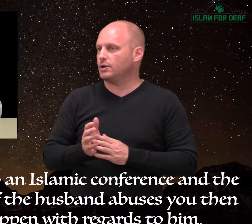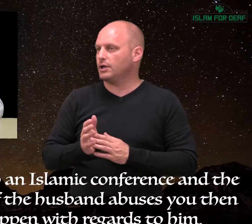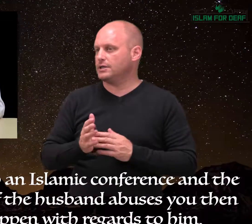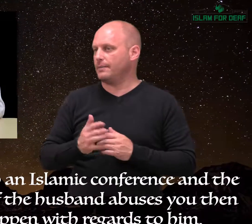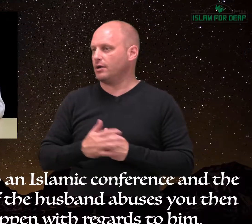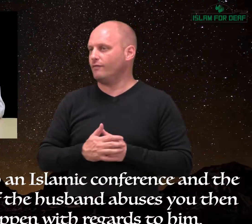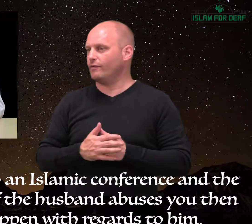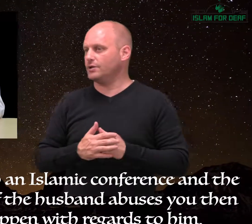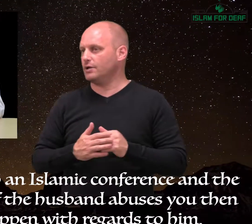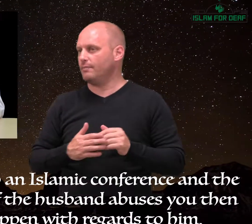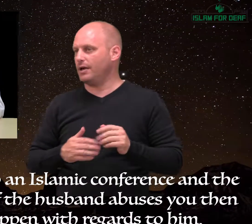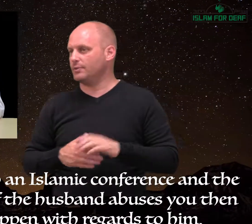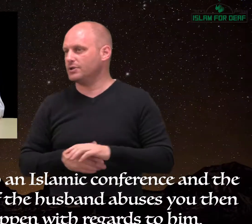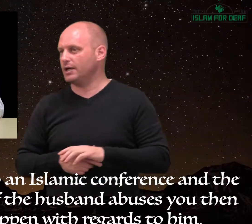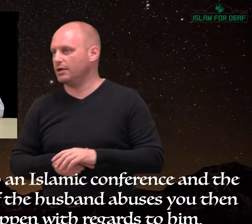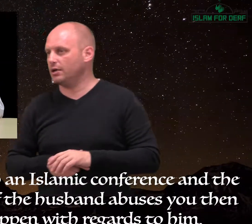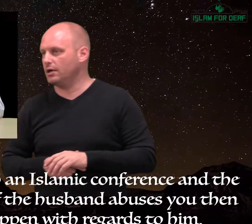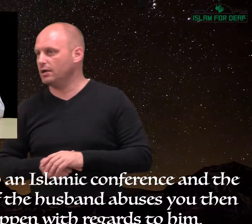You know,